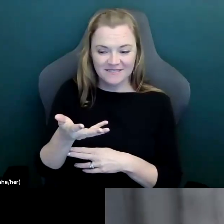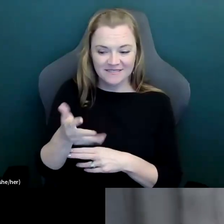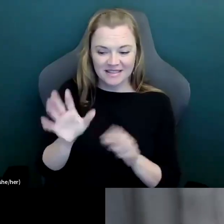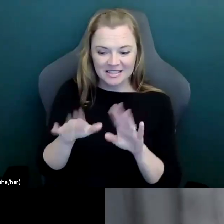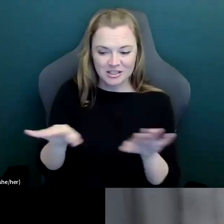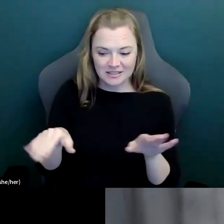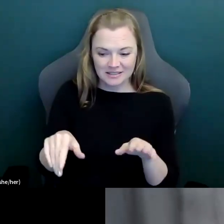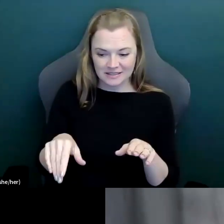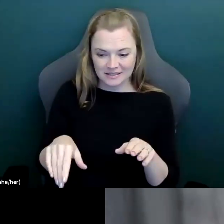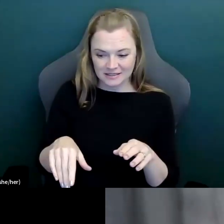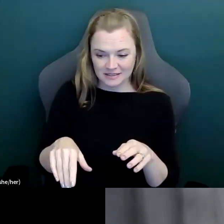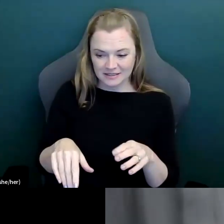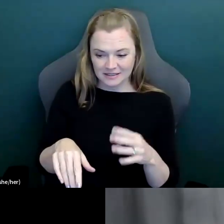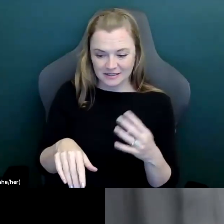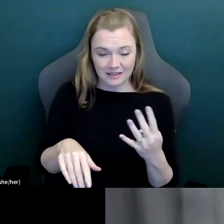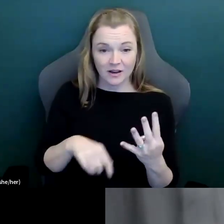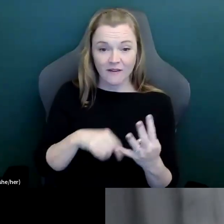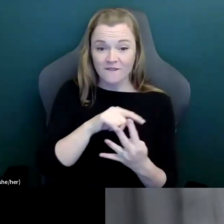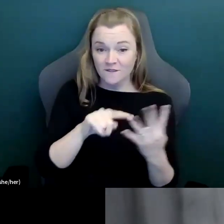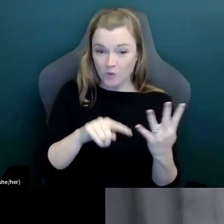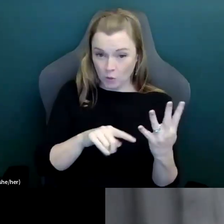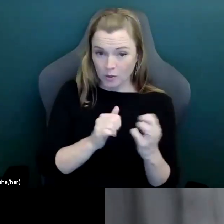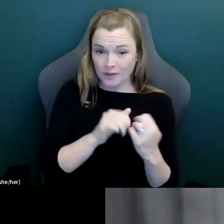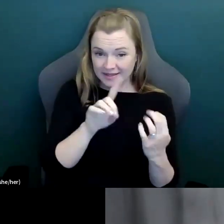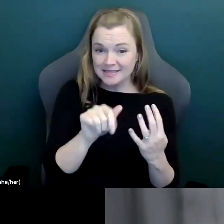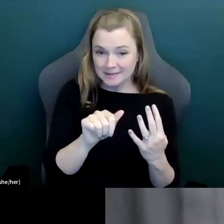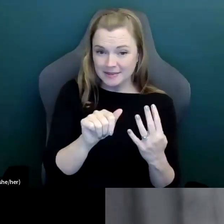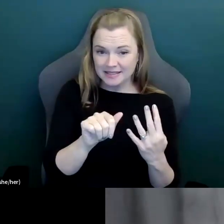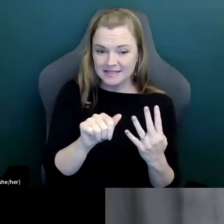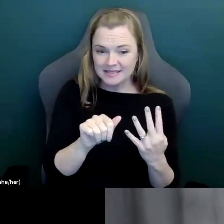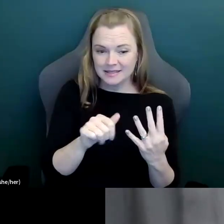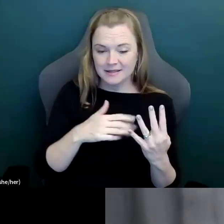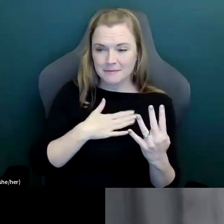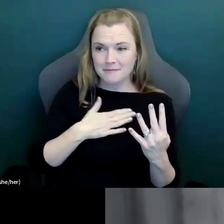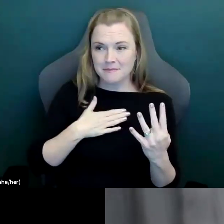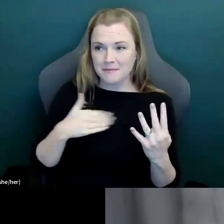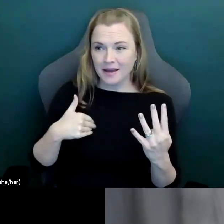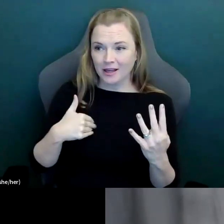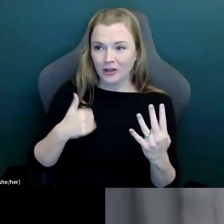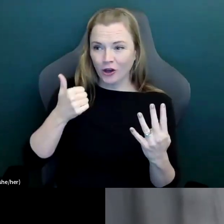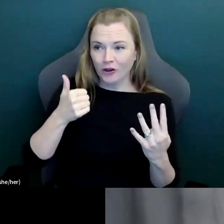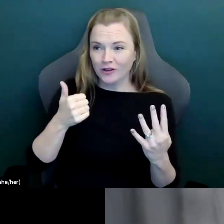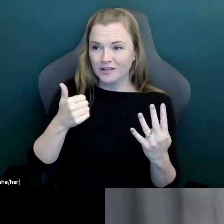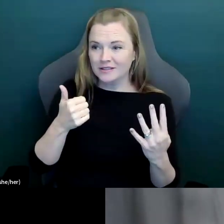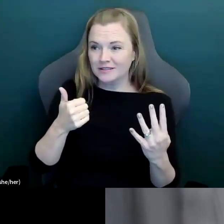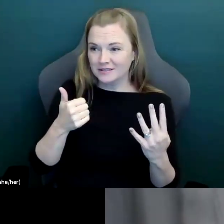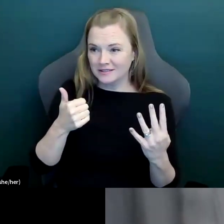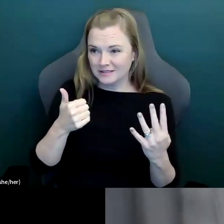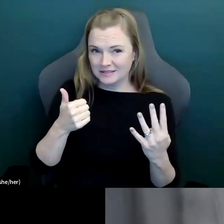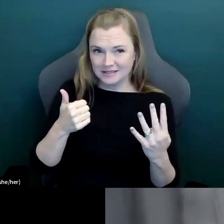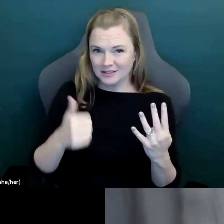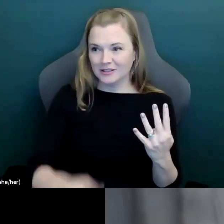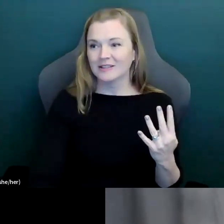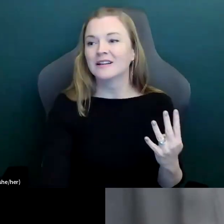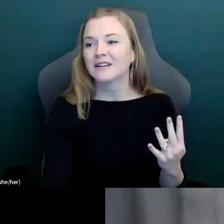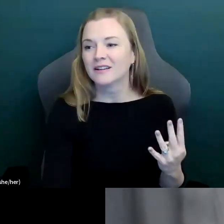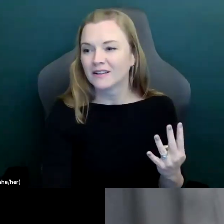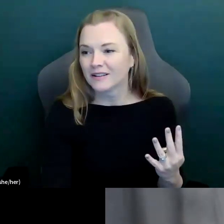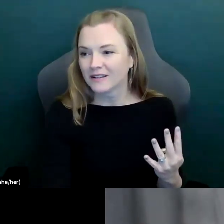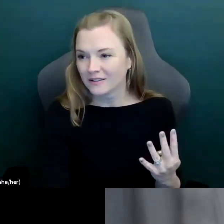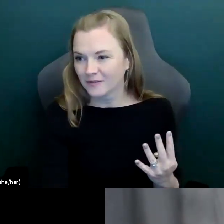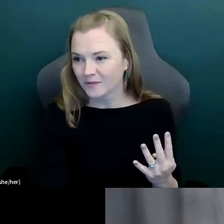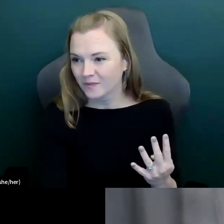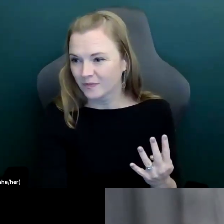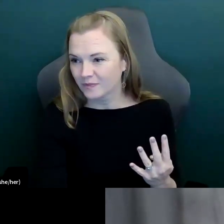T 4 with disabilities. Currently, my youngest is with self-directed services. She graduated